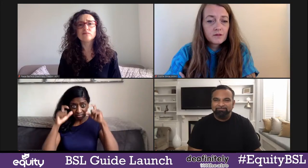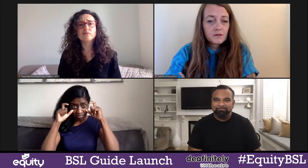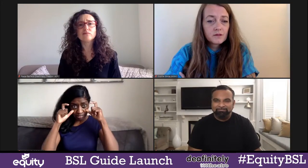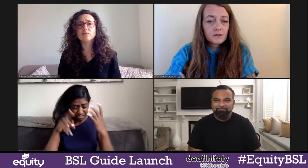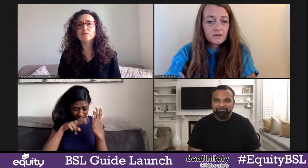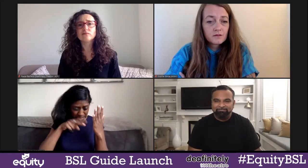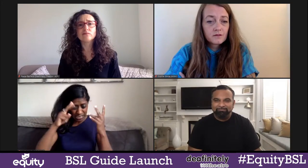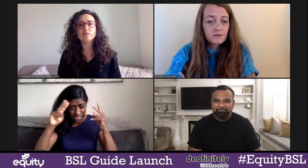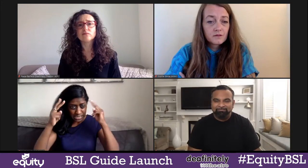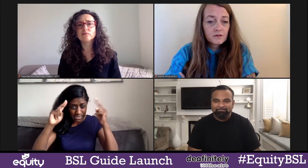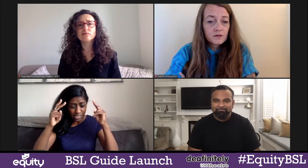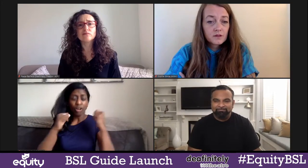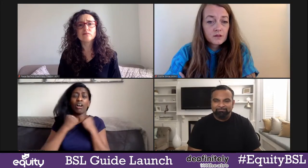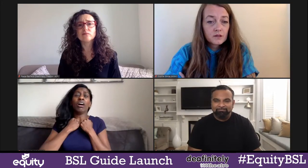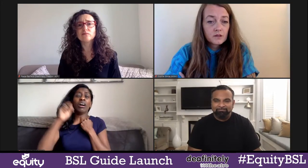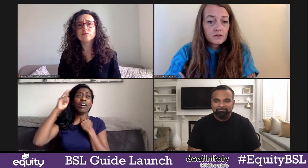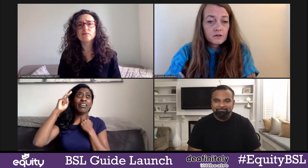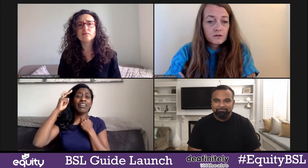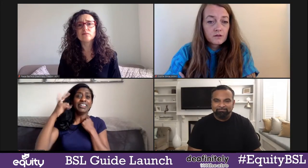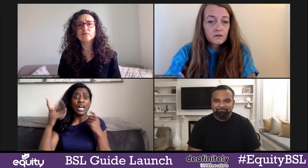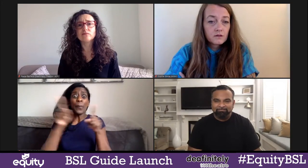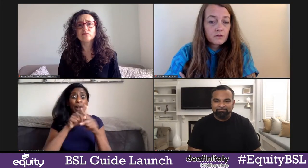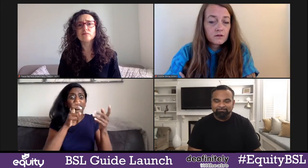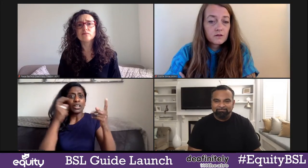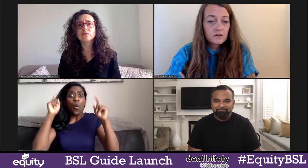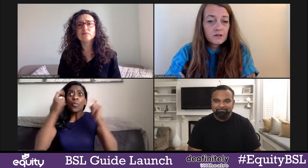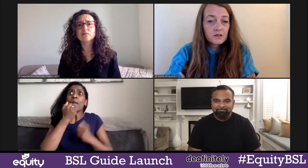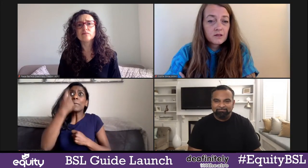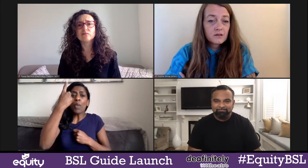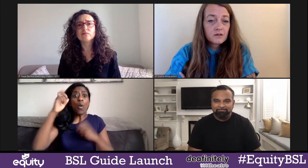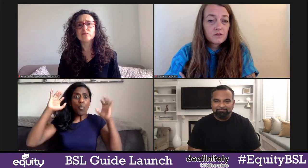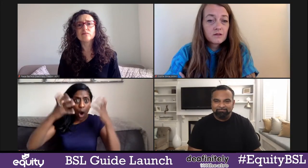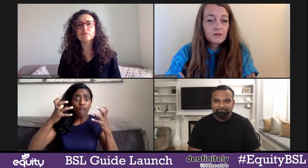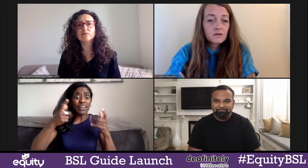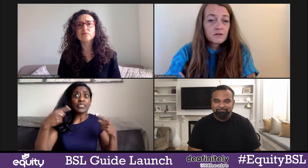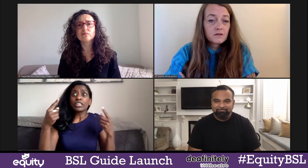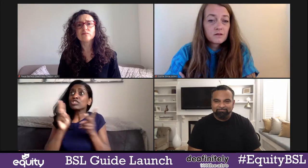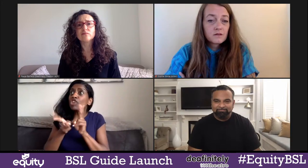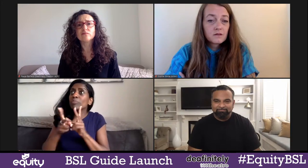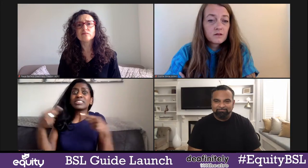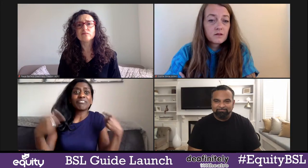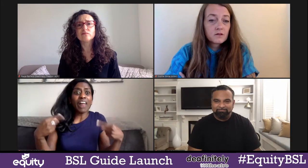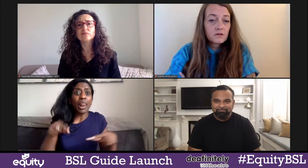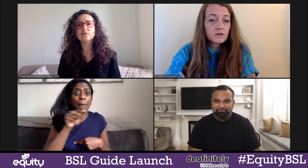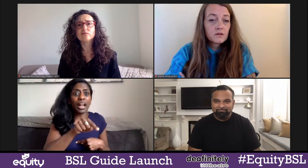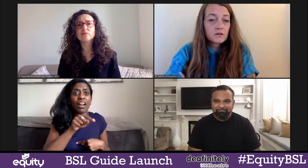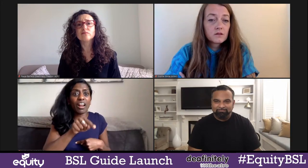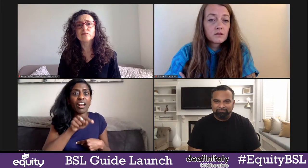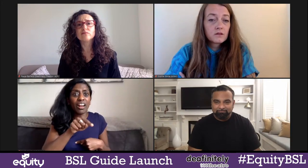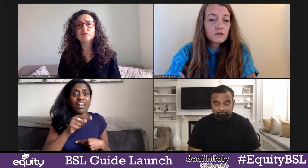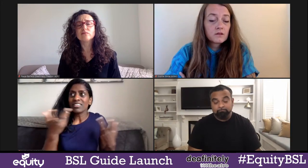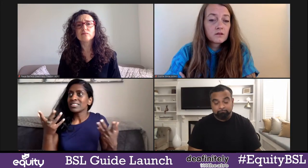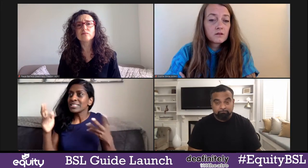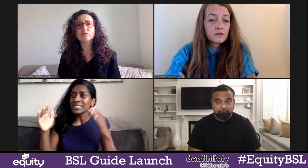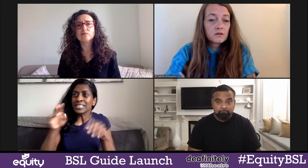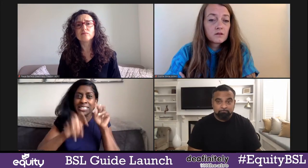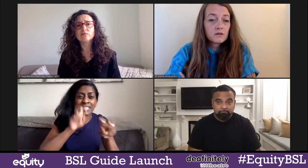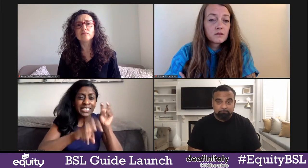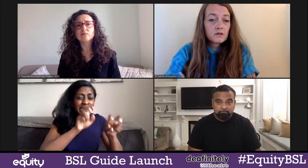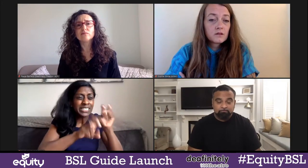11 o'clock the night before, the audition is 10 o'clock the next day, I don't sleep preparing and I'm worried about whether an interpreter is going to be available or